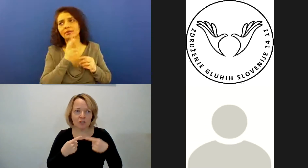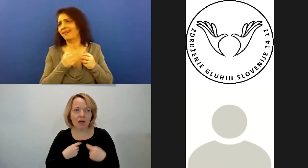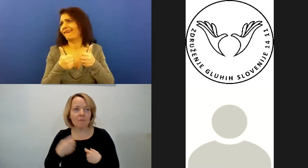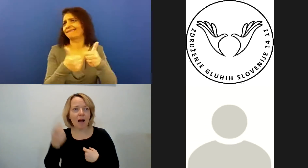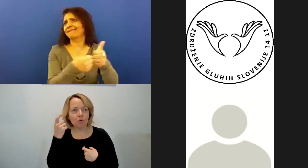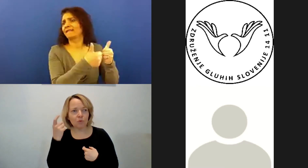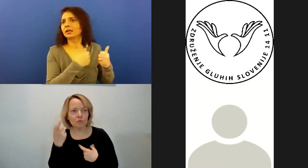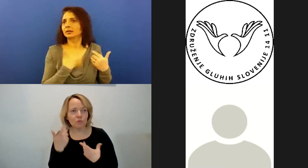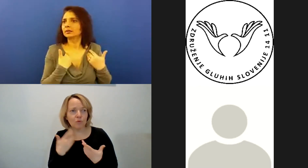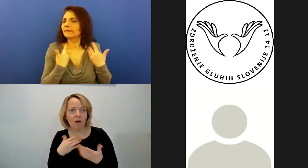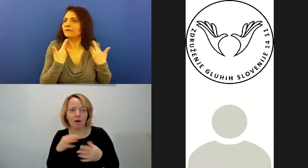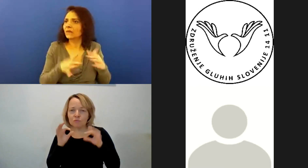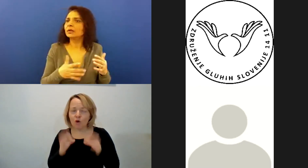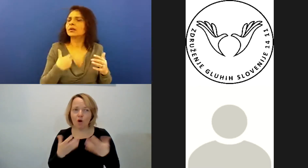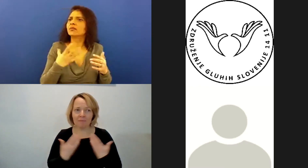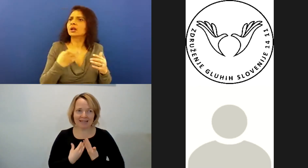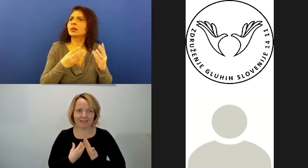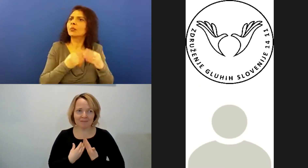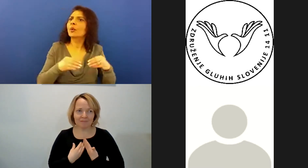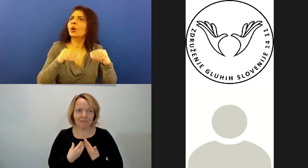with all my experience